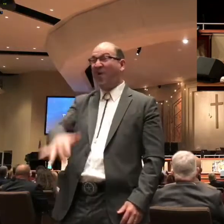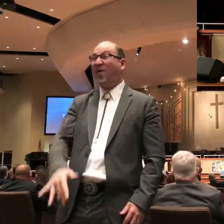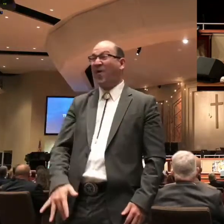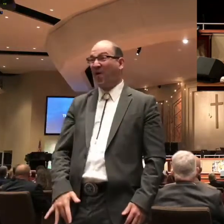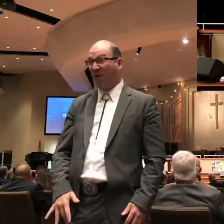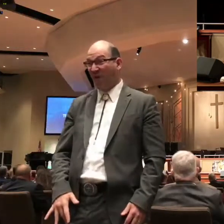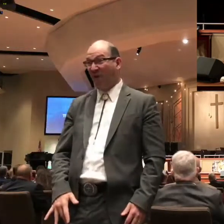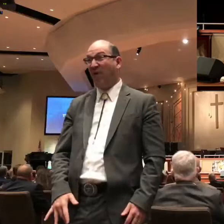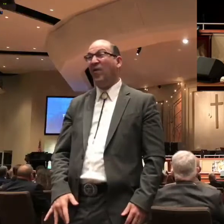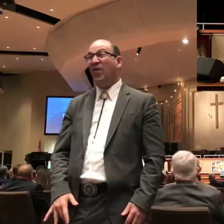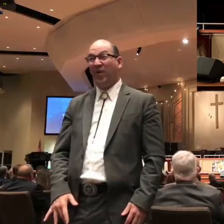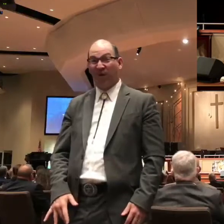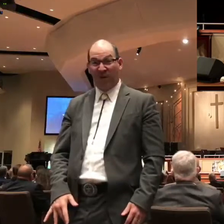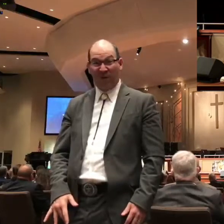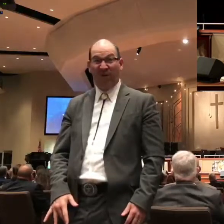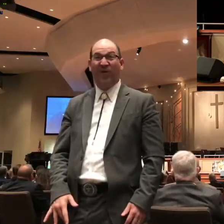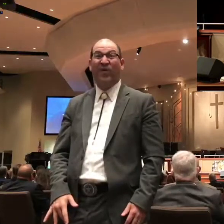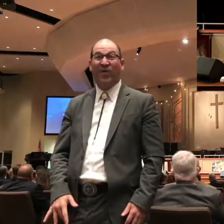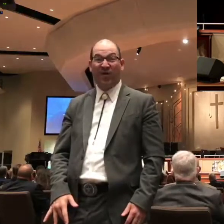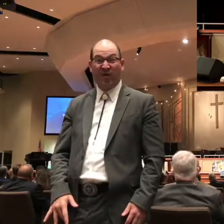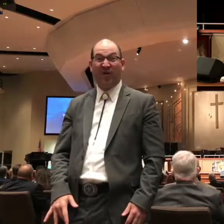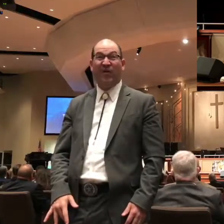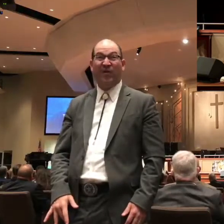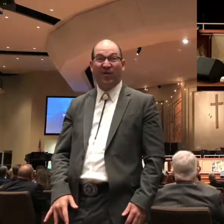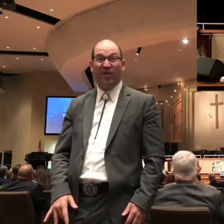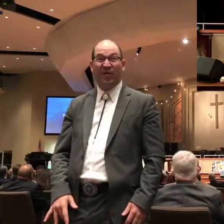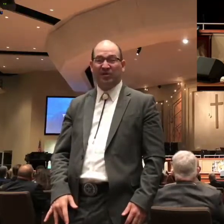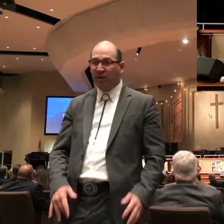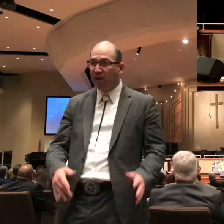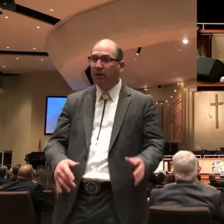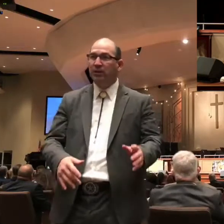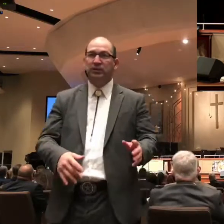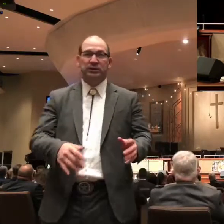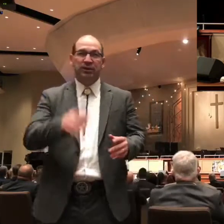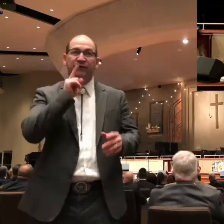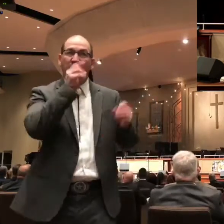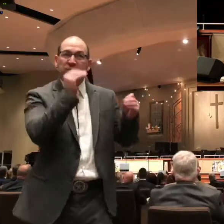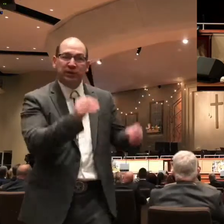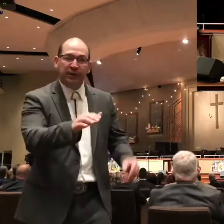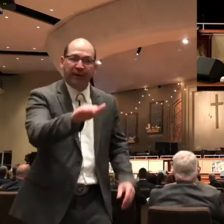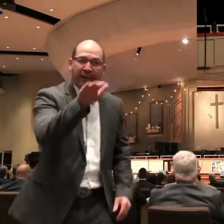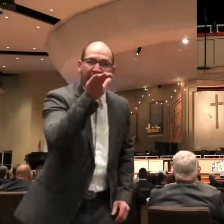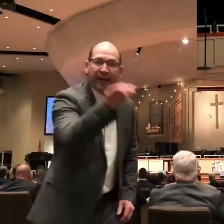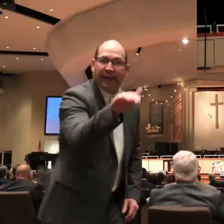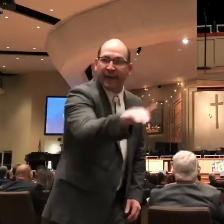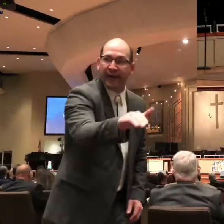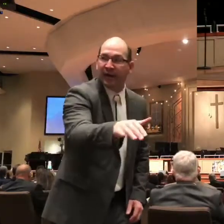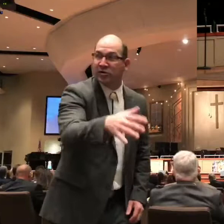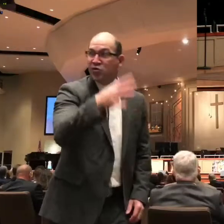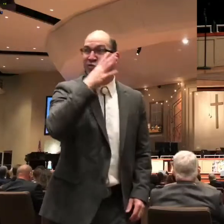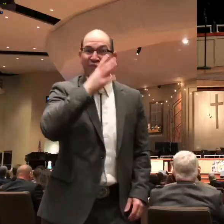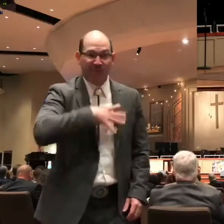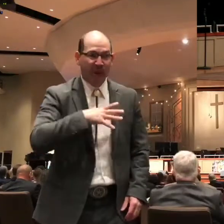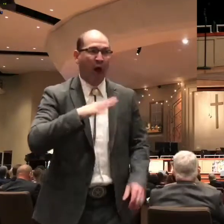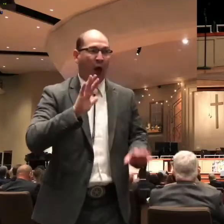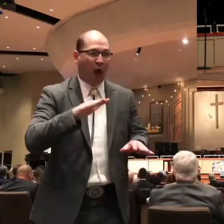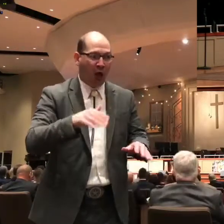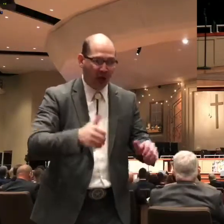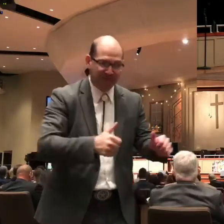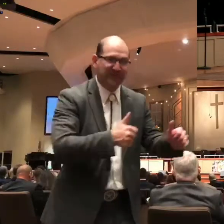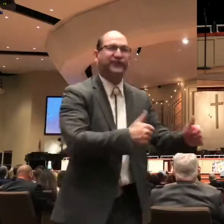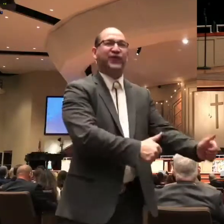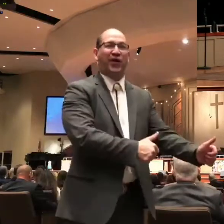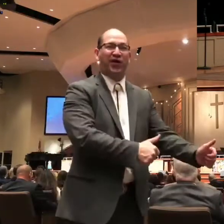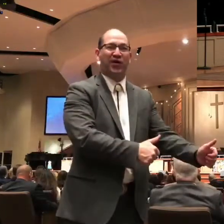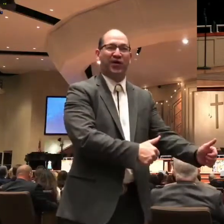trick someone in. And here we see that these women were trapped. They were led captive, if you